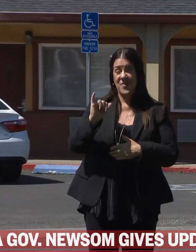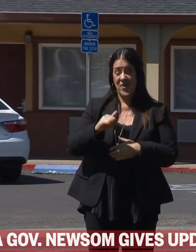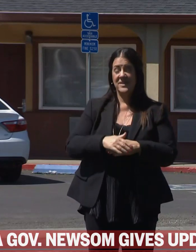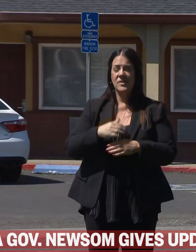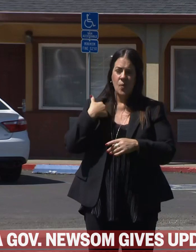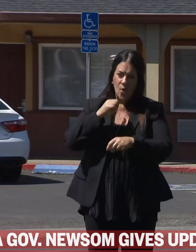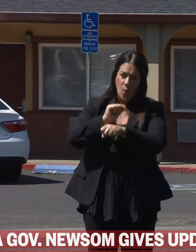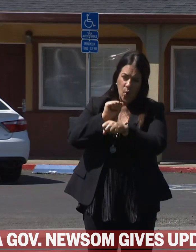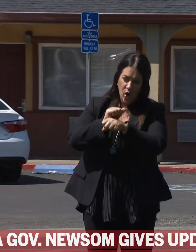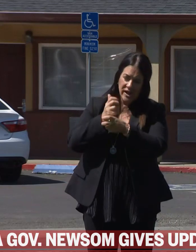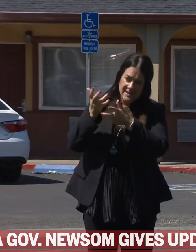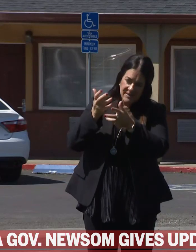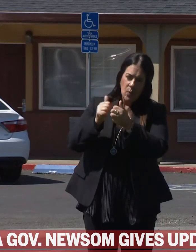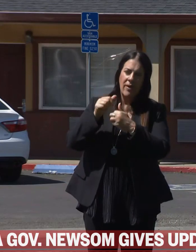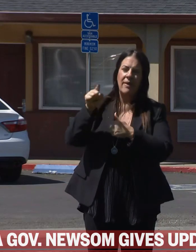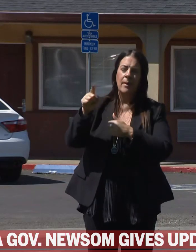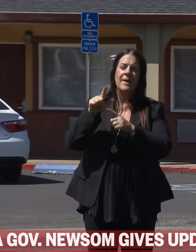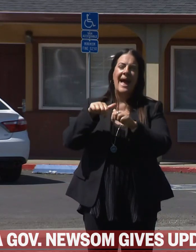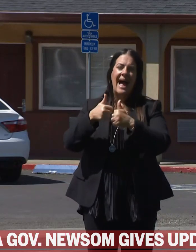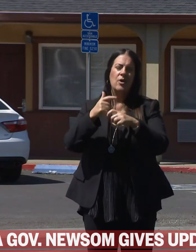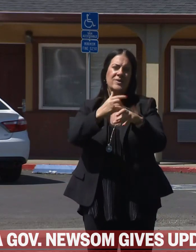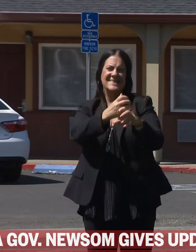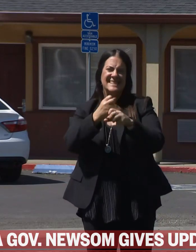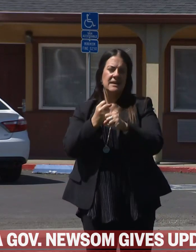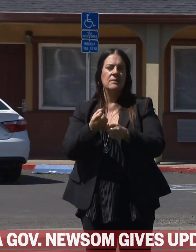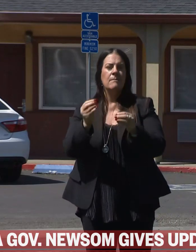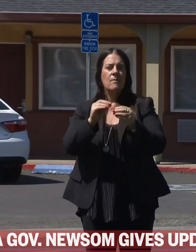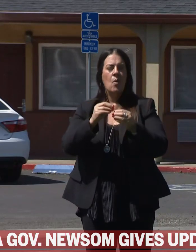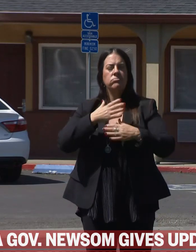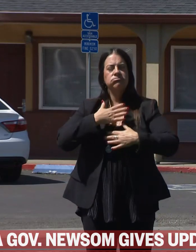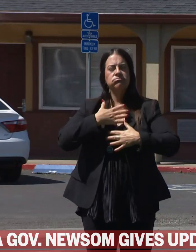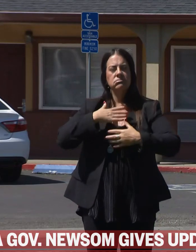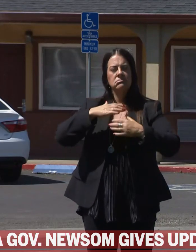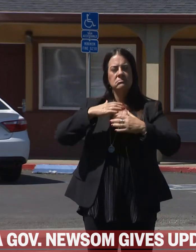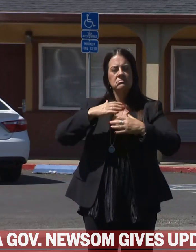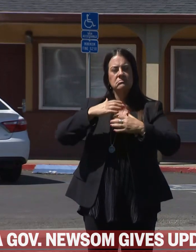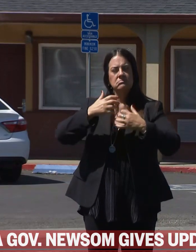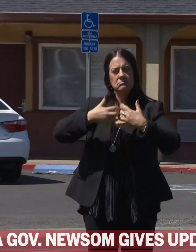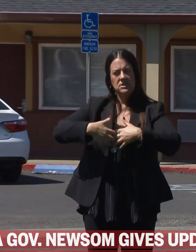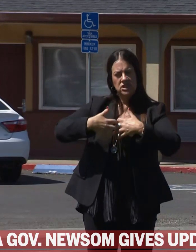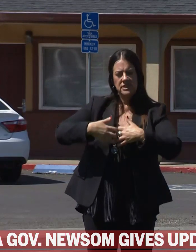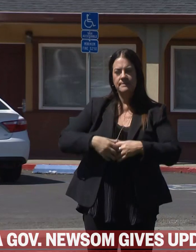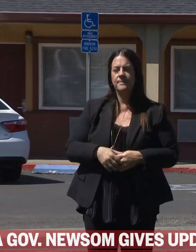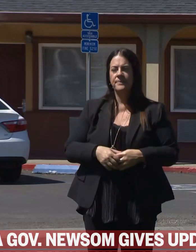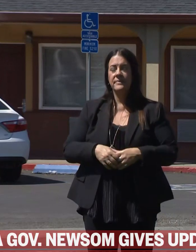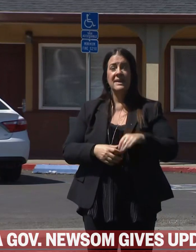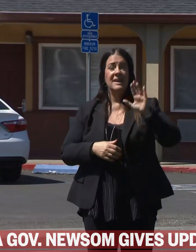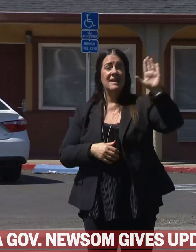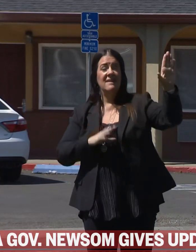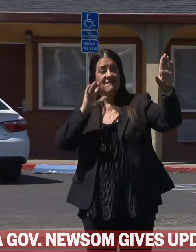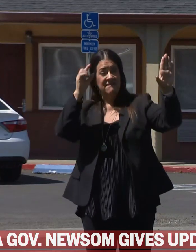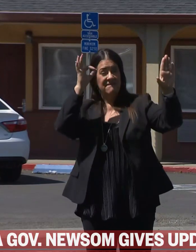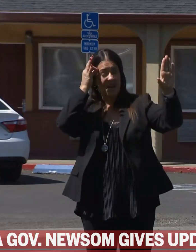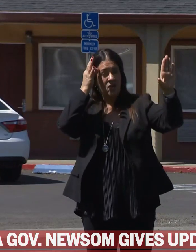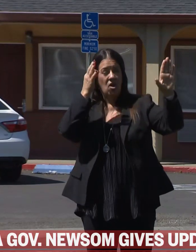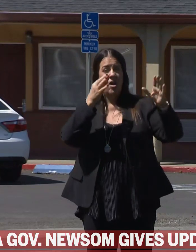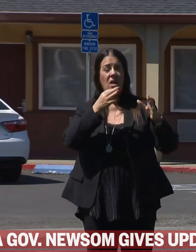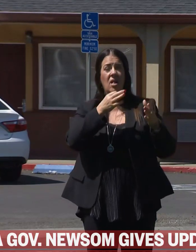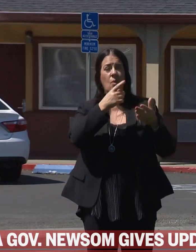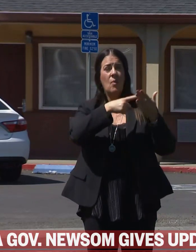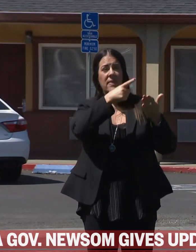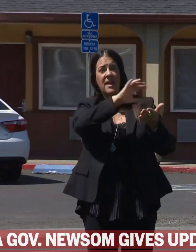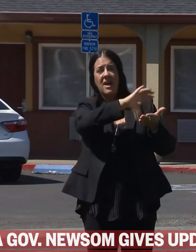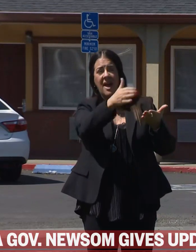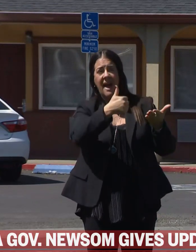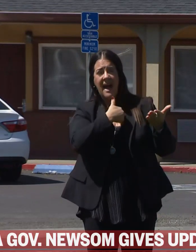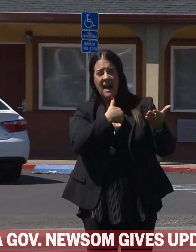as it relates to that supply chain of ventilators. Clearly, the national stockpile will be insufficient to provide